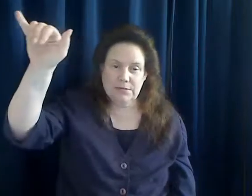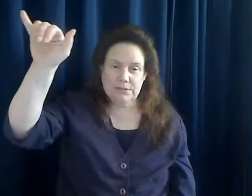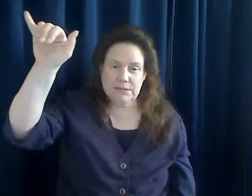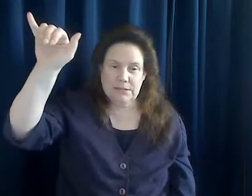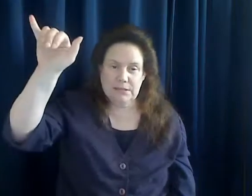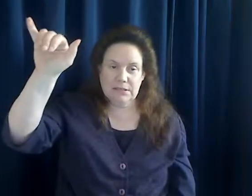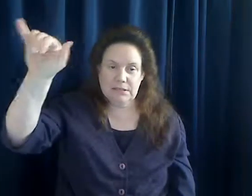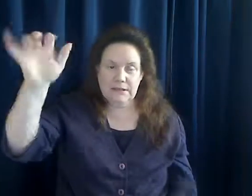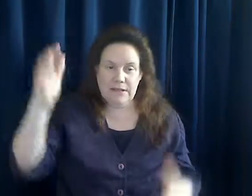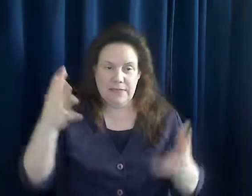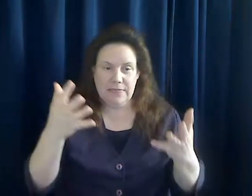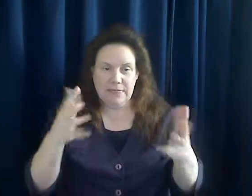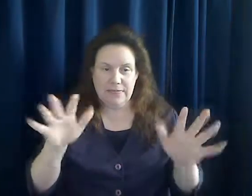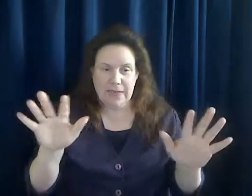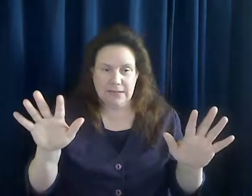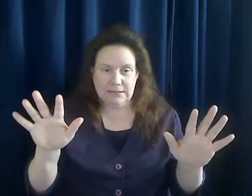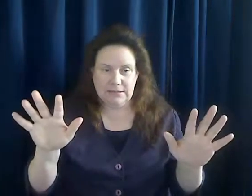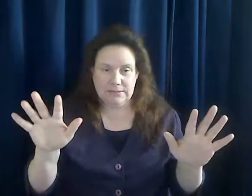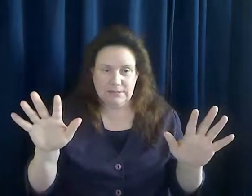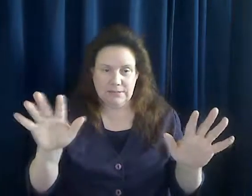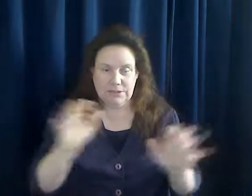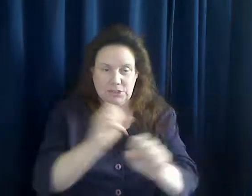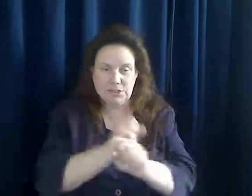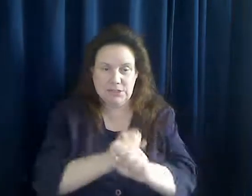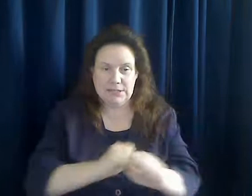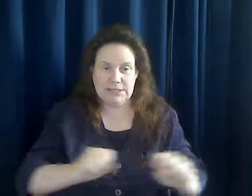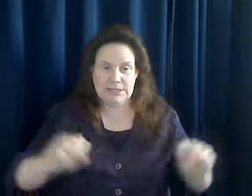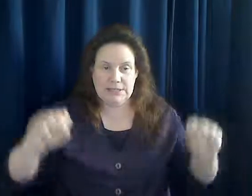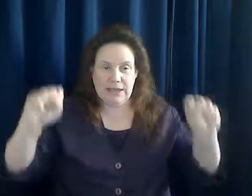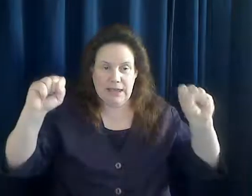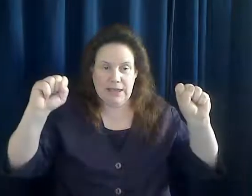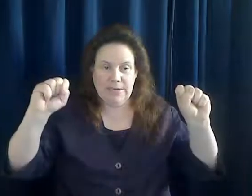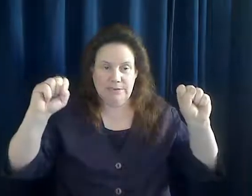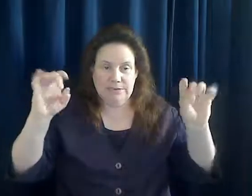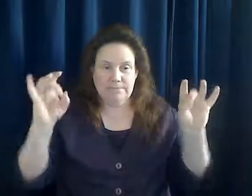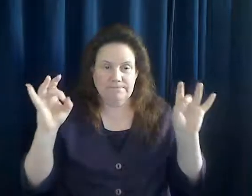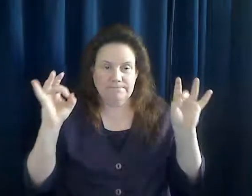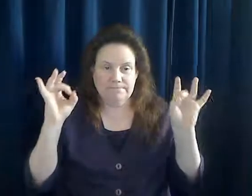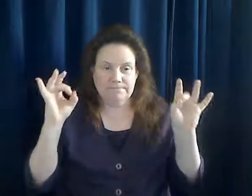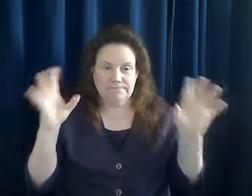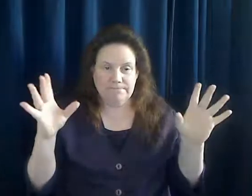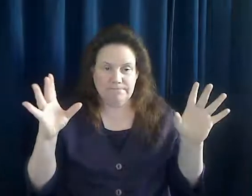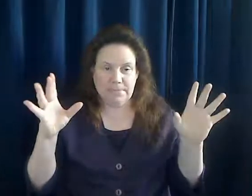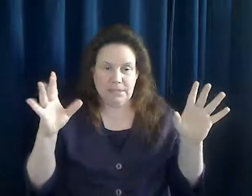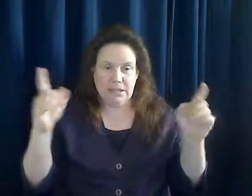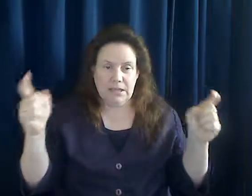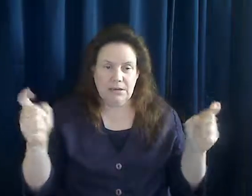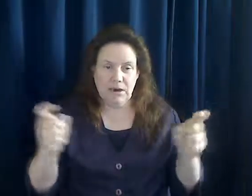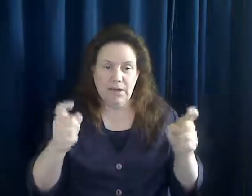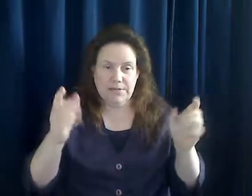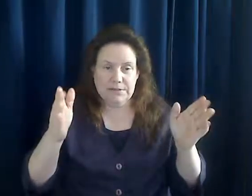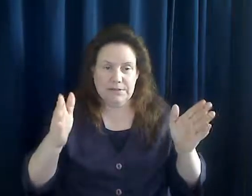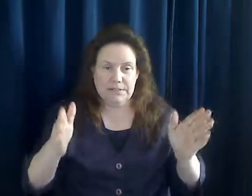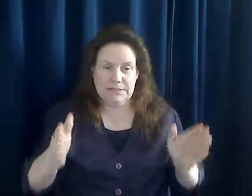sound, that, finish, saved, an awful